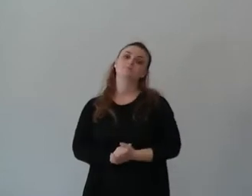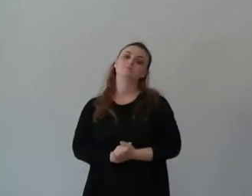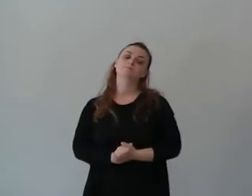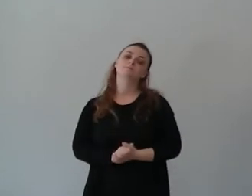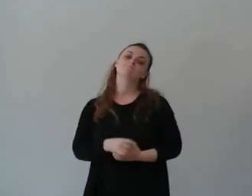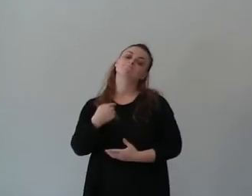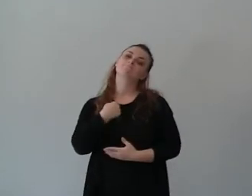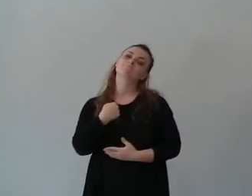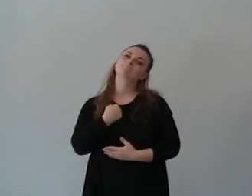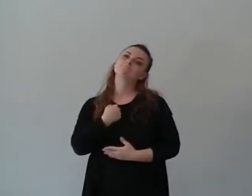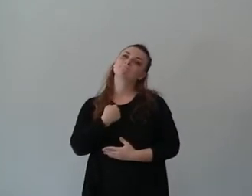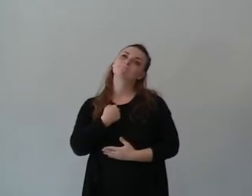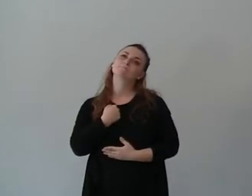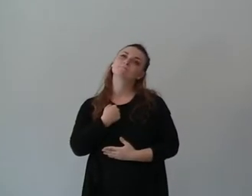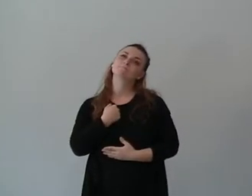Vorrei che